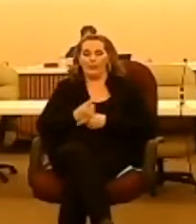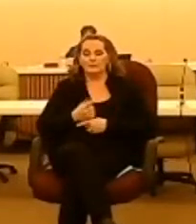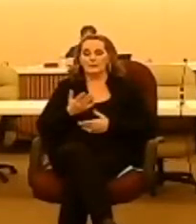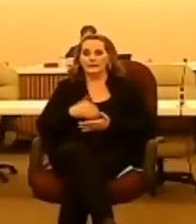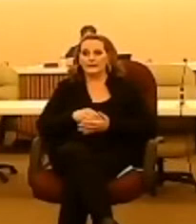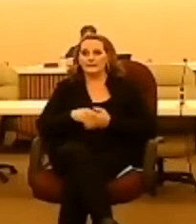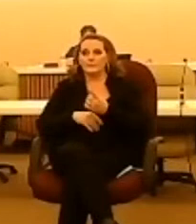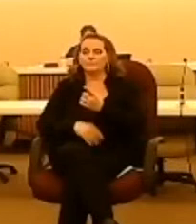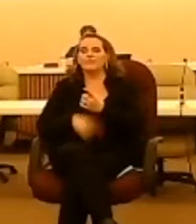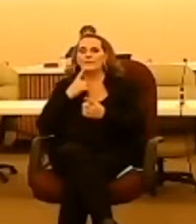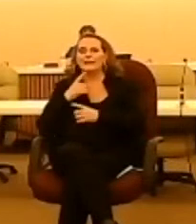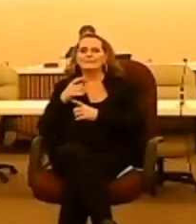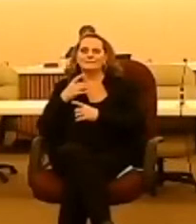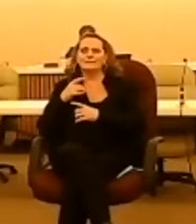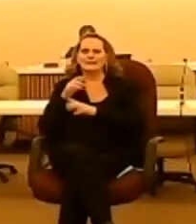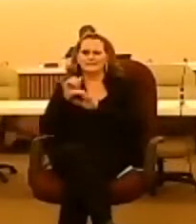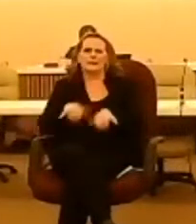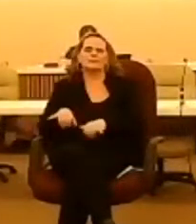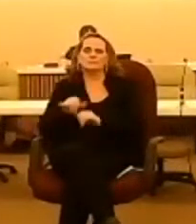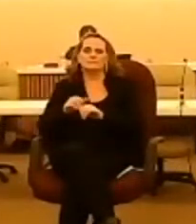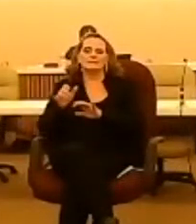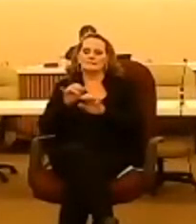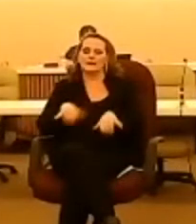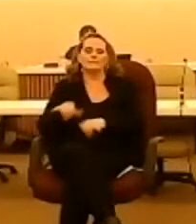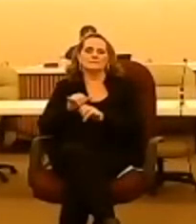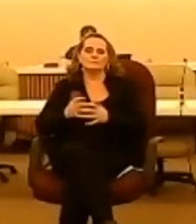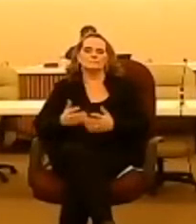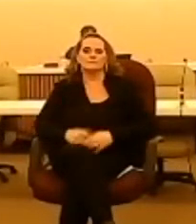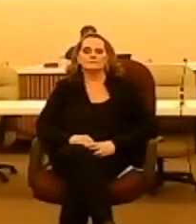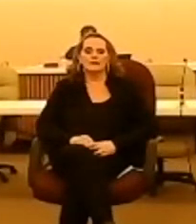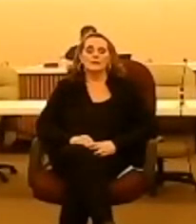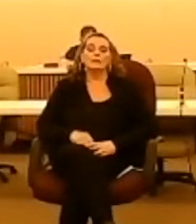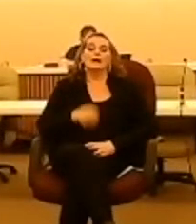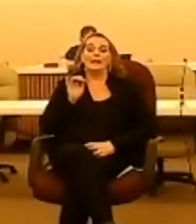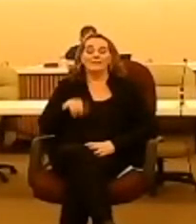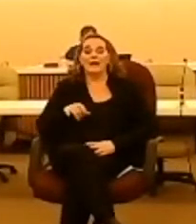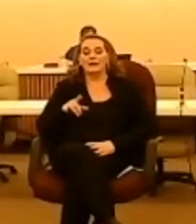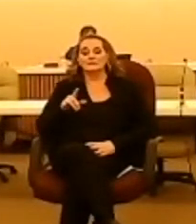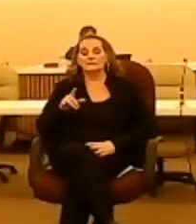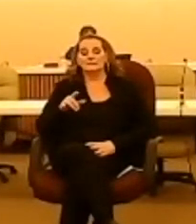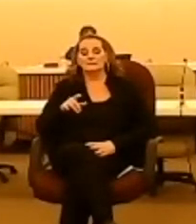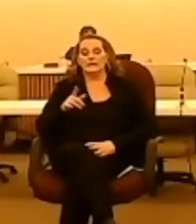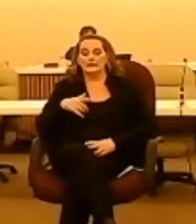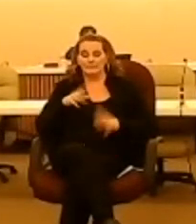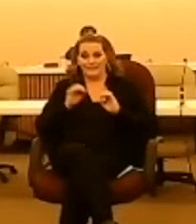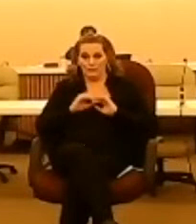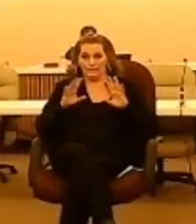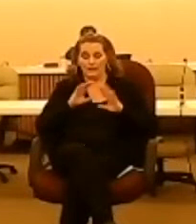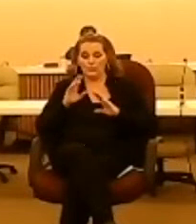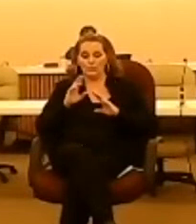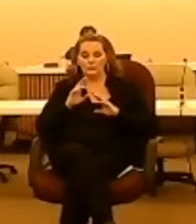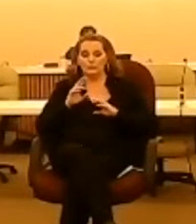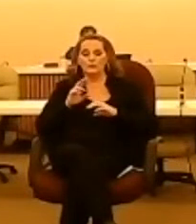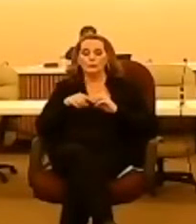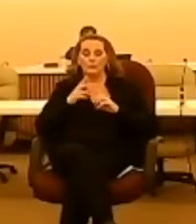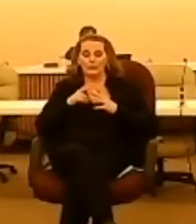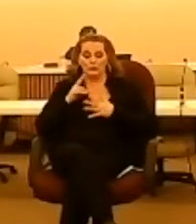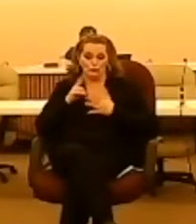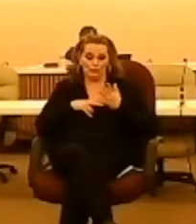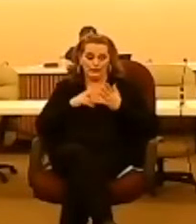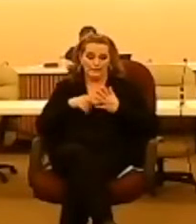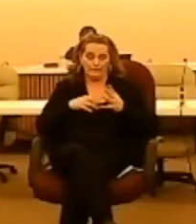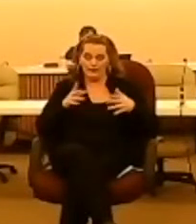It's very commonly done. It's commonly done, and Okay. that is made clear when you look at on the